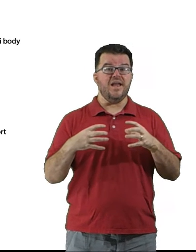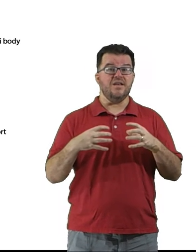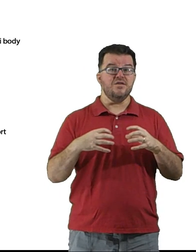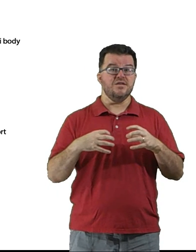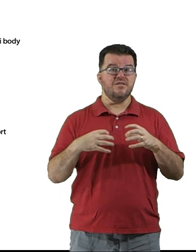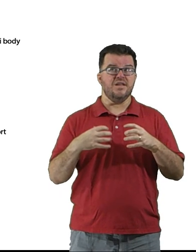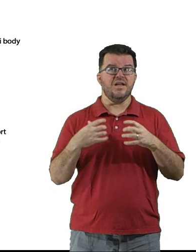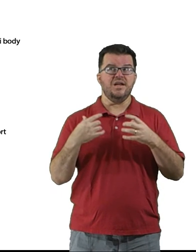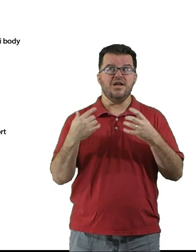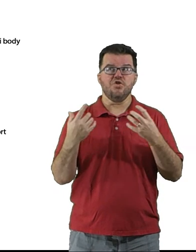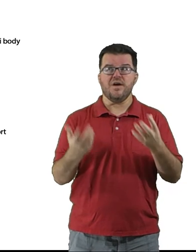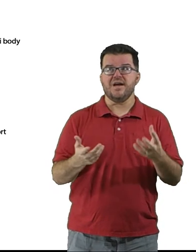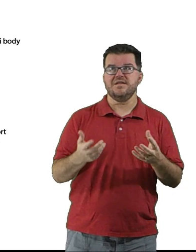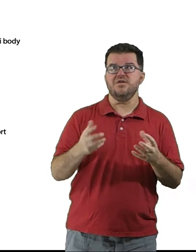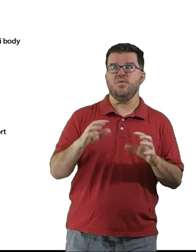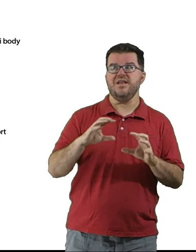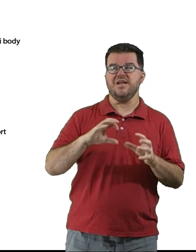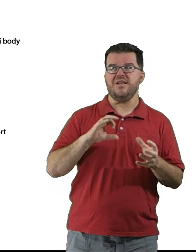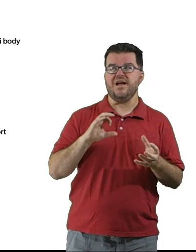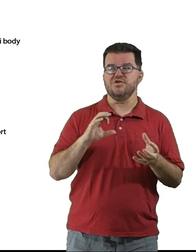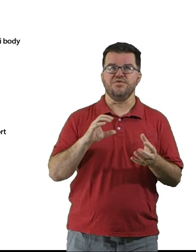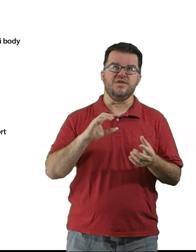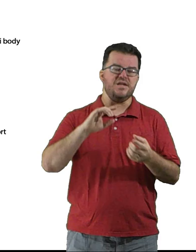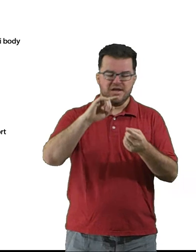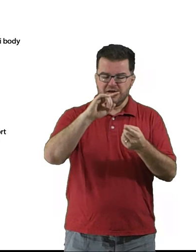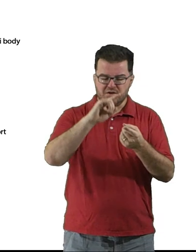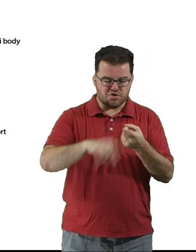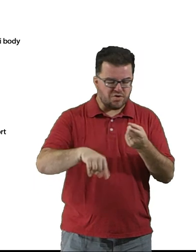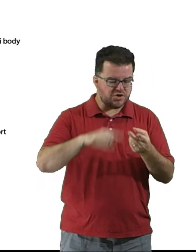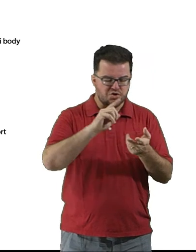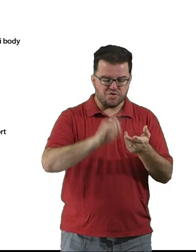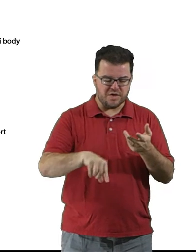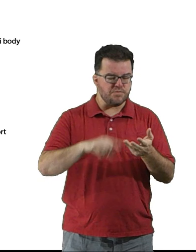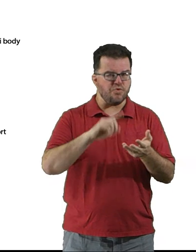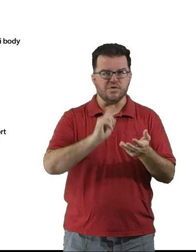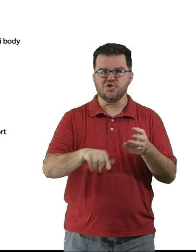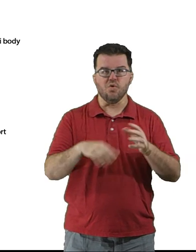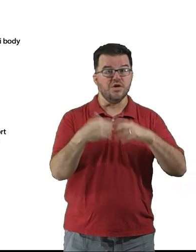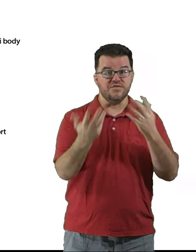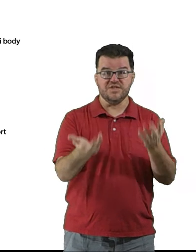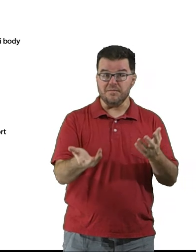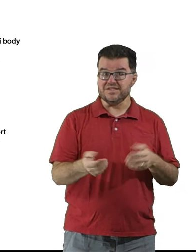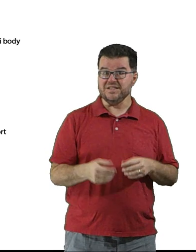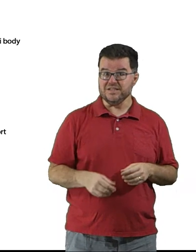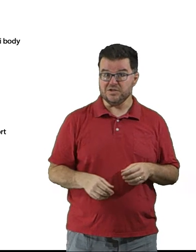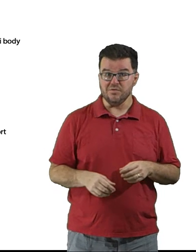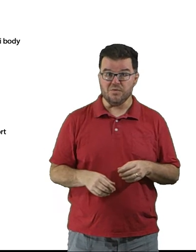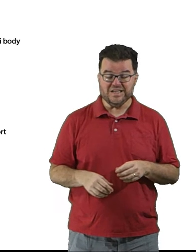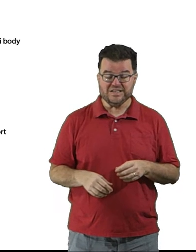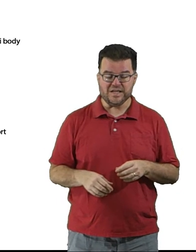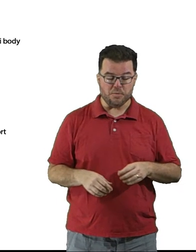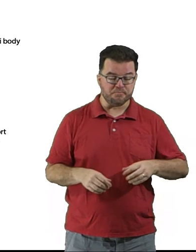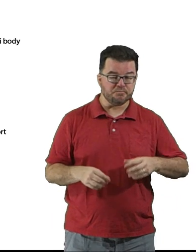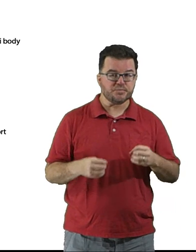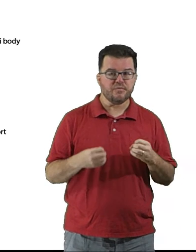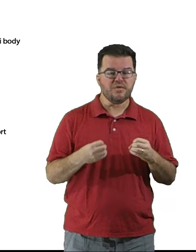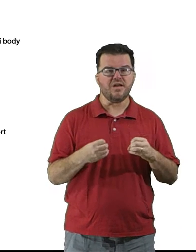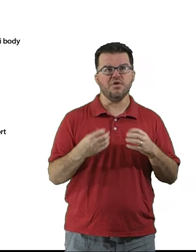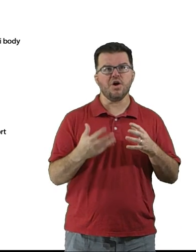and they interact in a way that allows for the construction, transport, and storage of substances within the cell. There are a